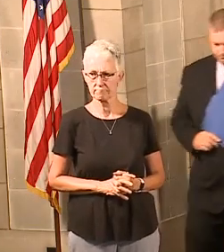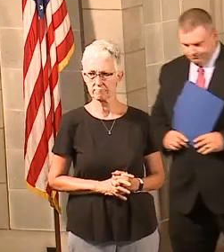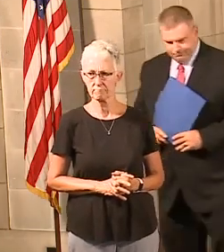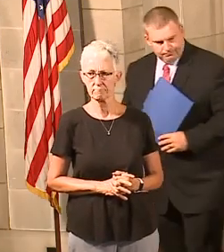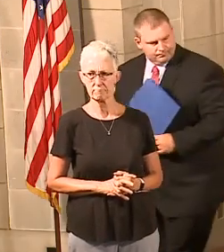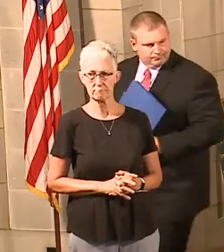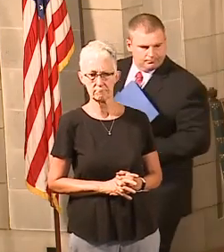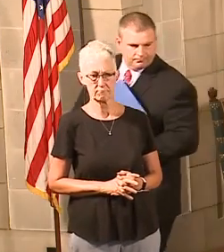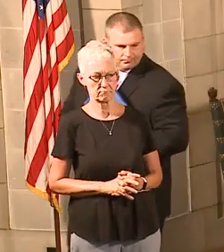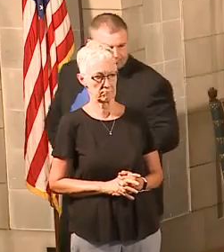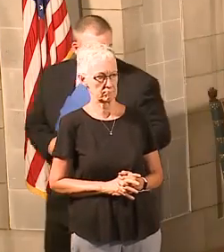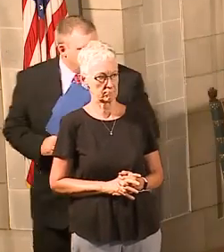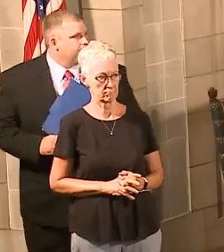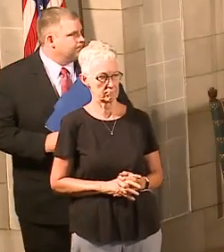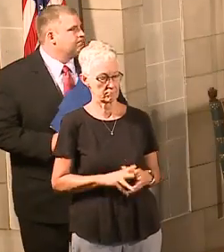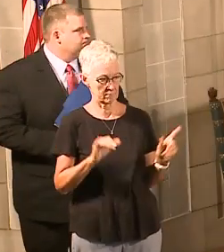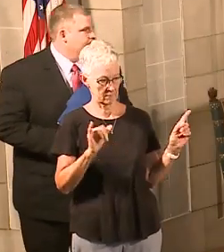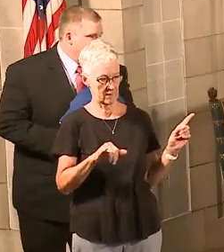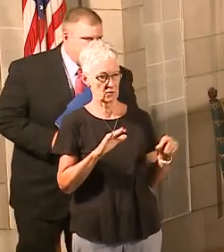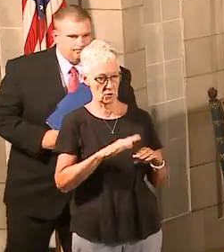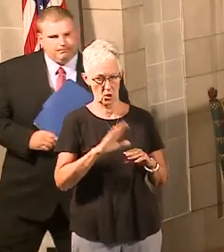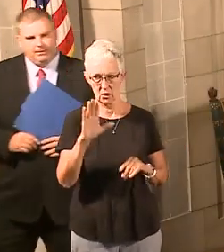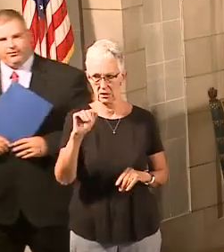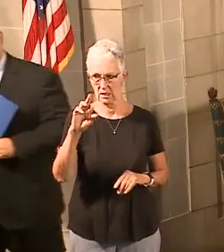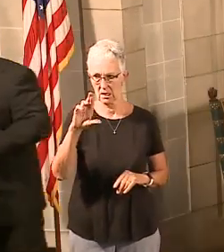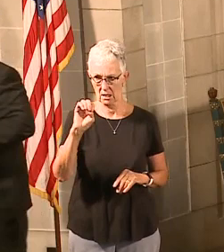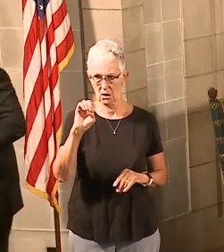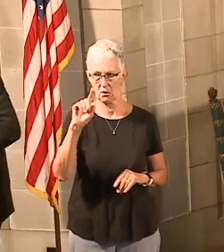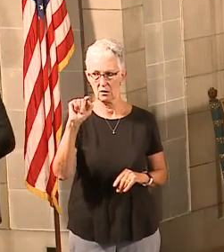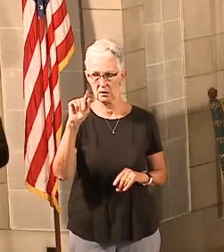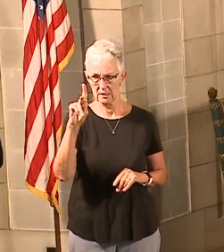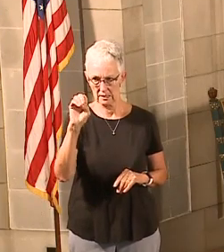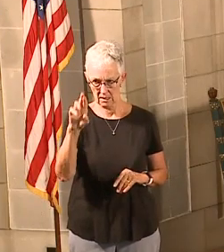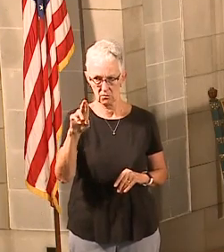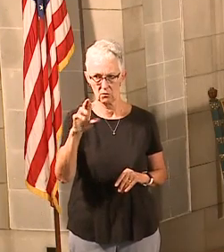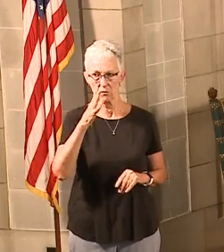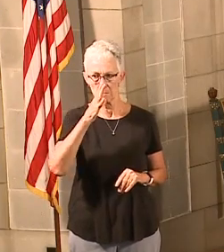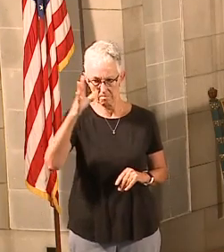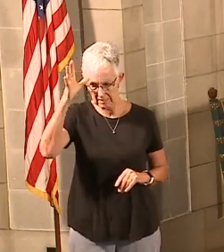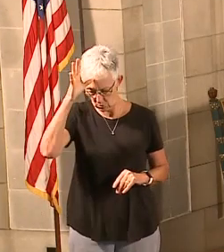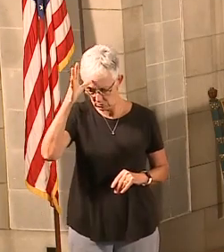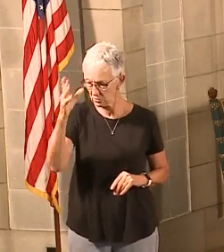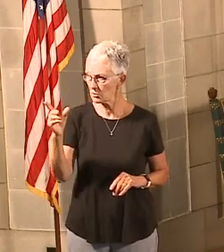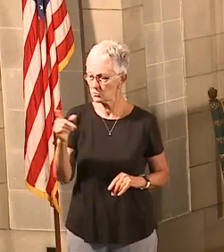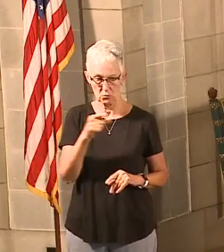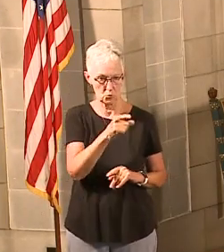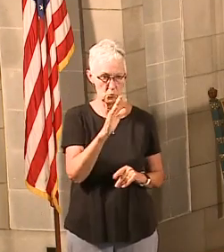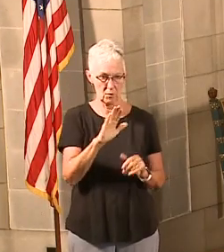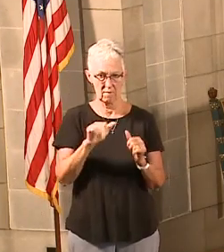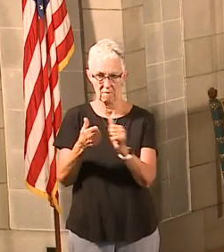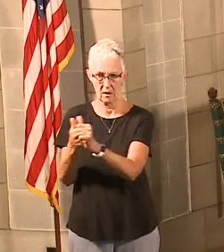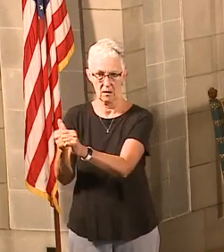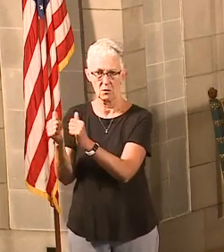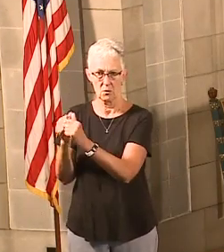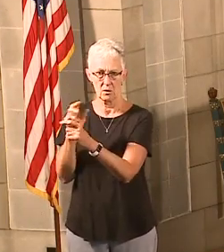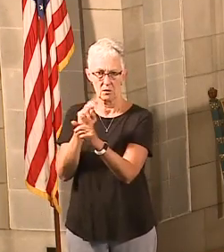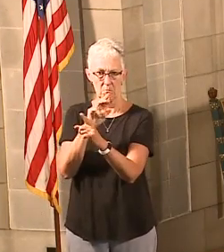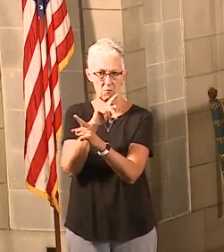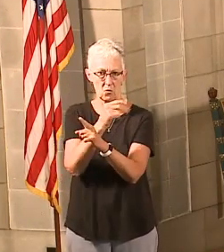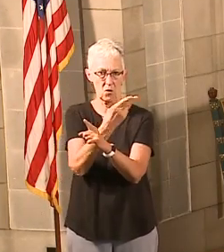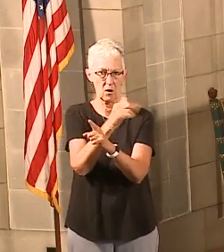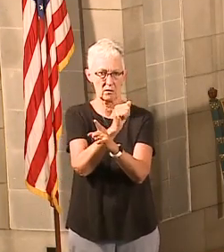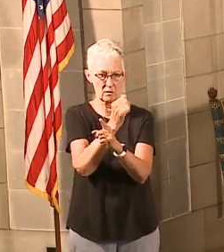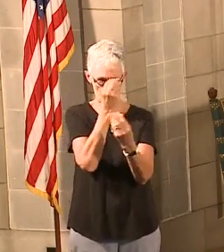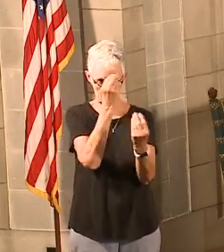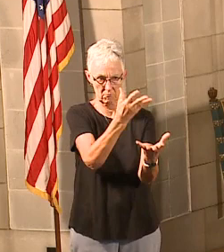So and just follow up, that was on caretaker parents. You're going to follow up with Martha on. Yep. Great, thanks. Absolutely. Yeah, Andrew. What do you think